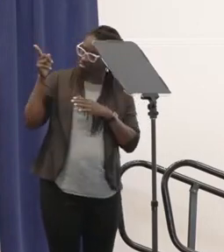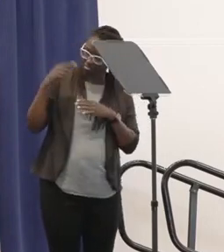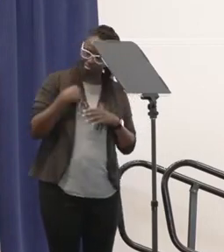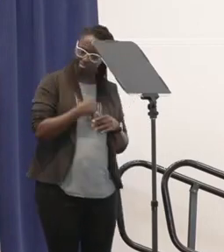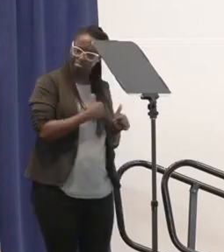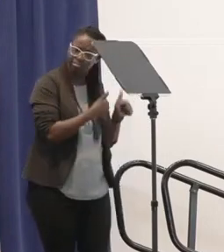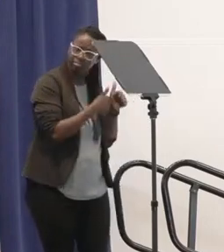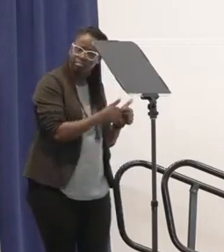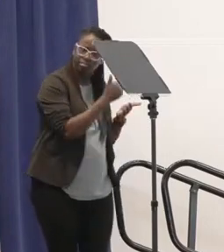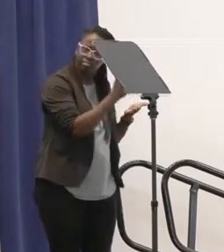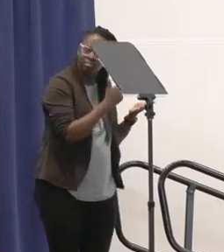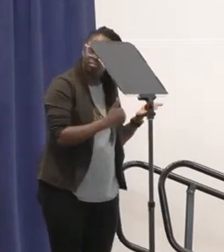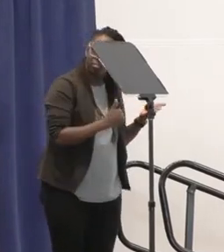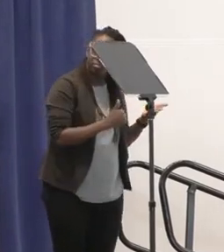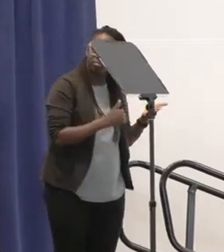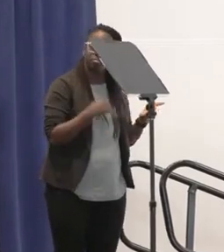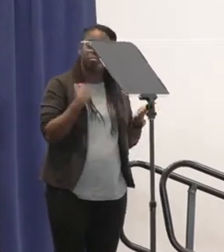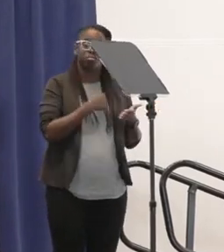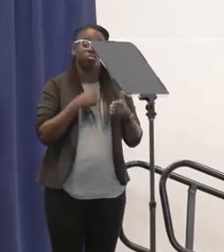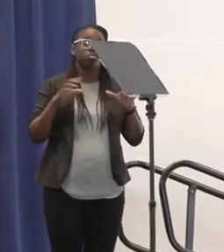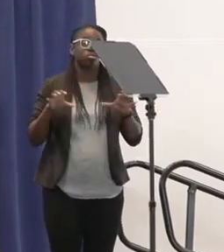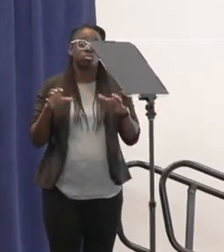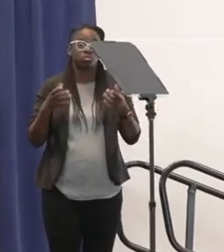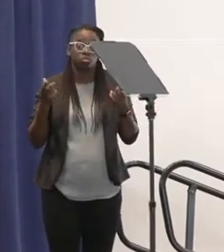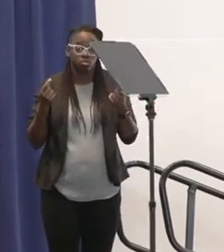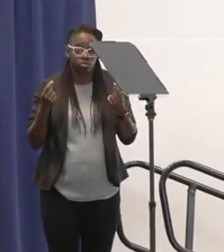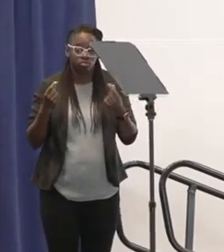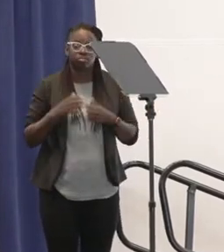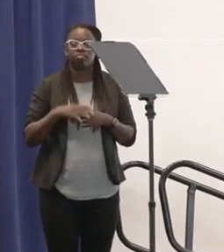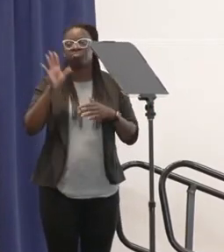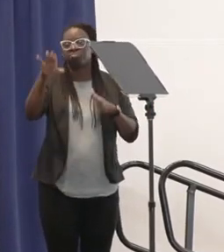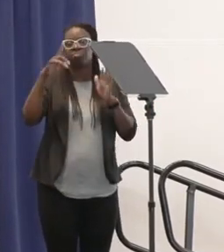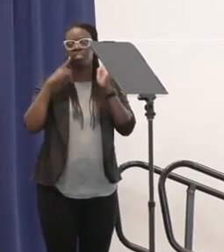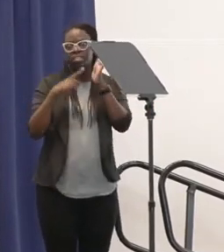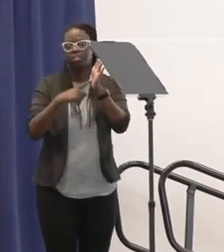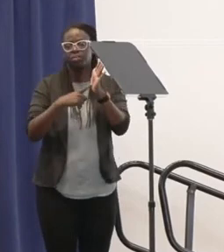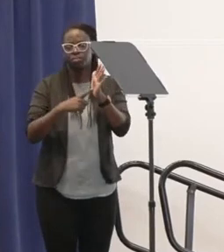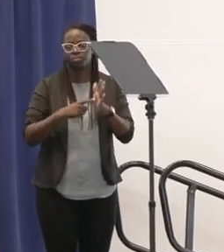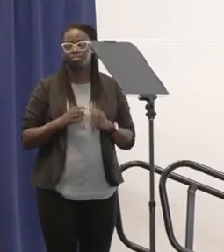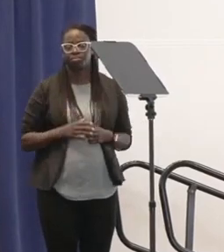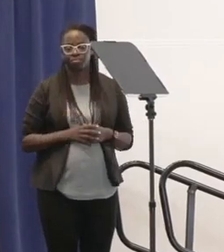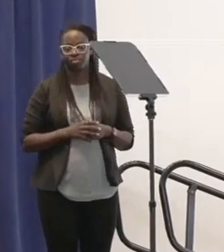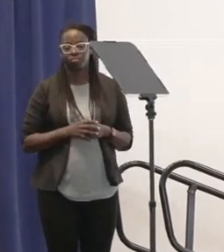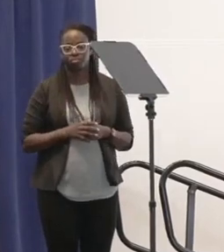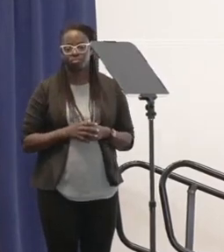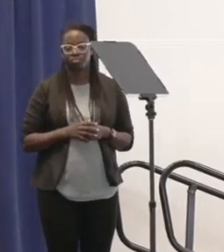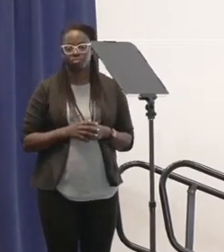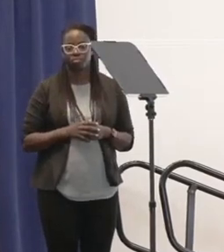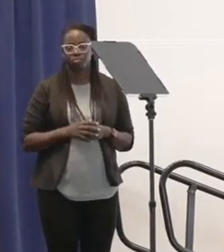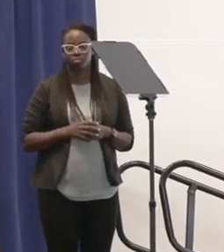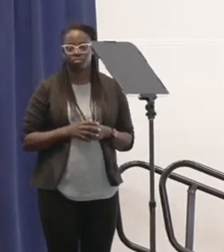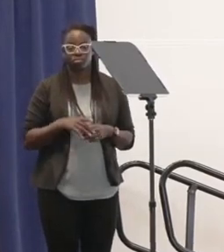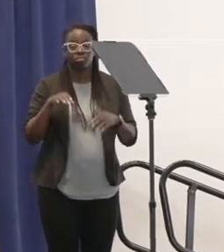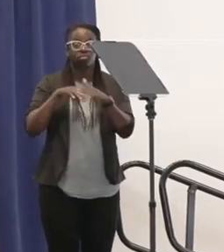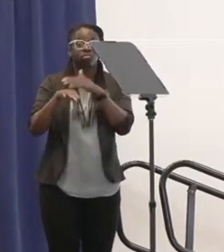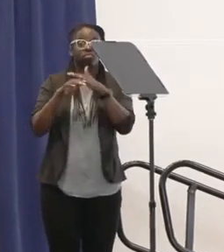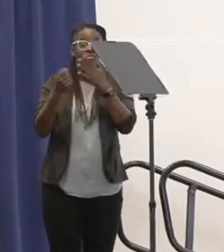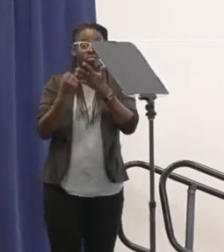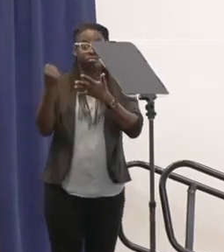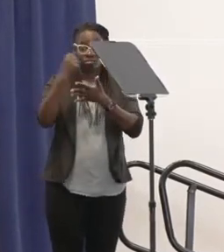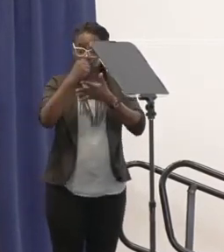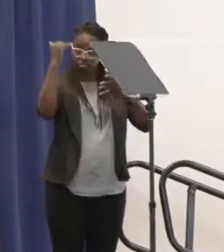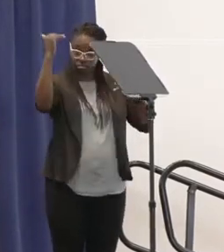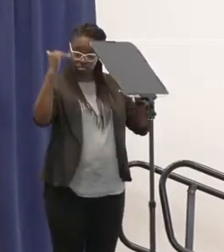universities can do right now. This includes, by example, you can use admissions criteria that look beyond grades and test